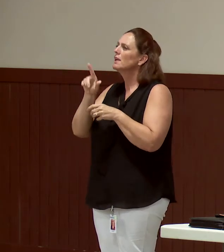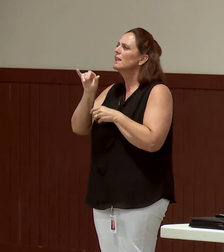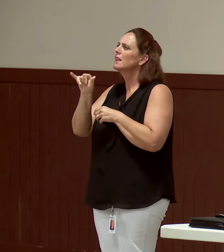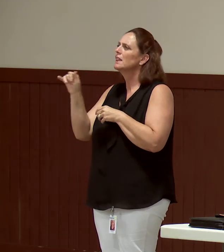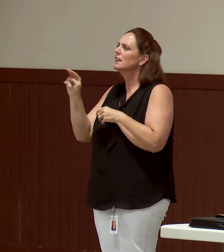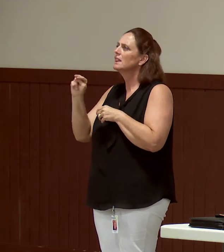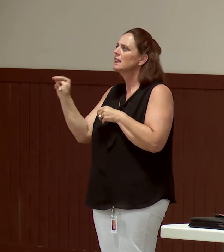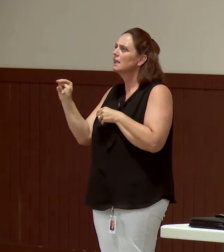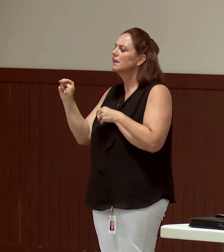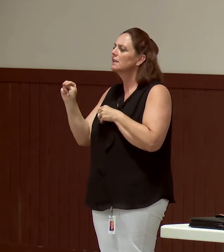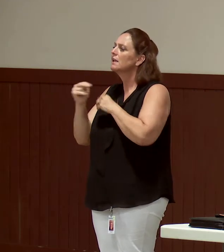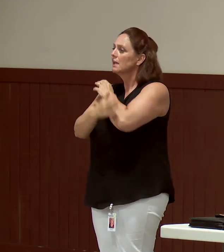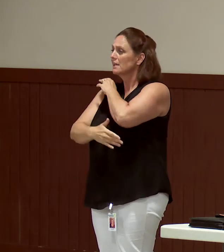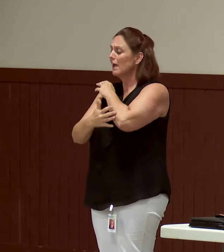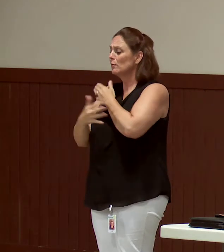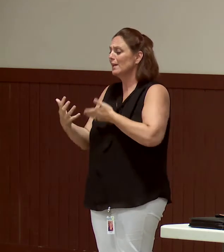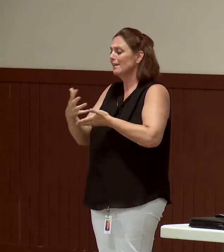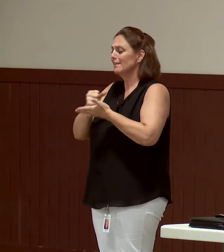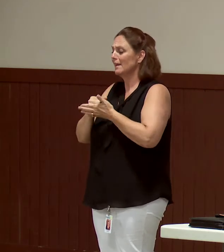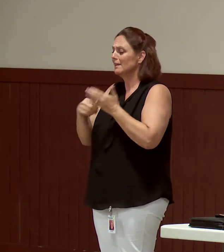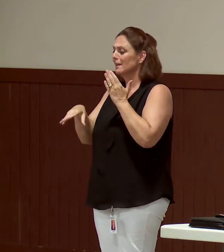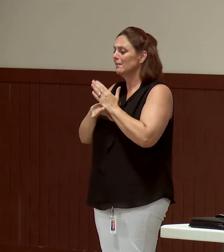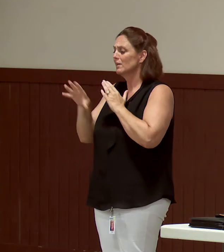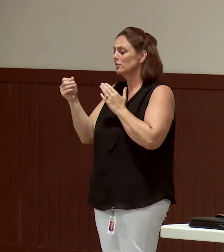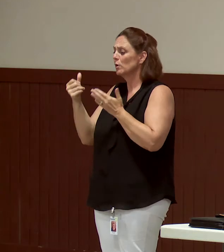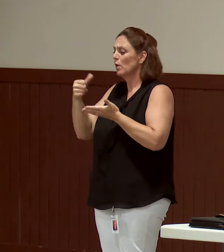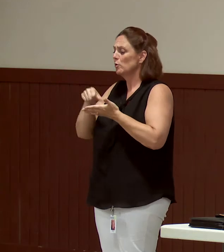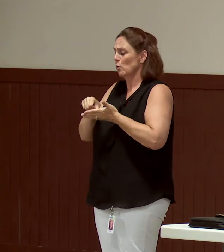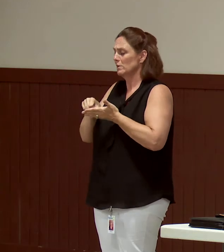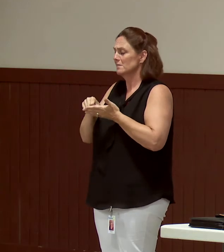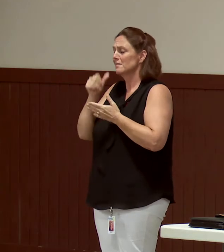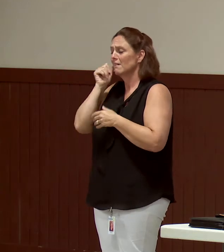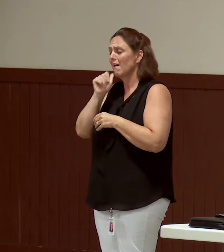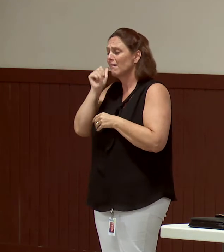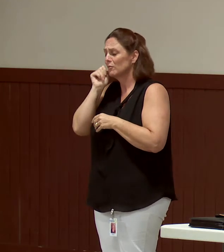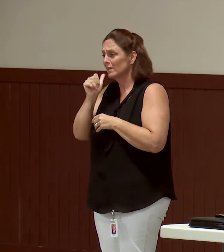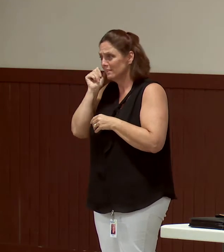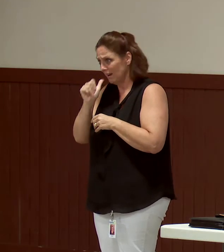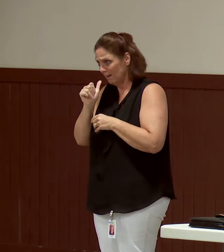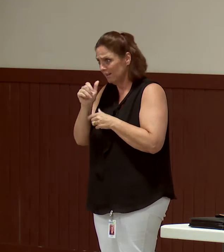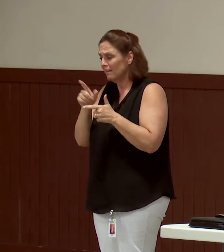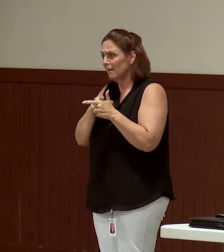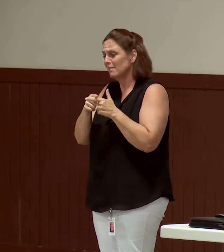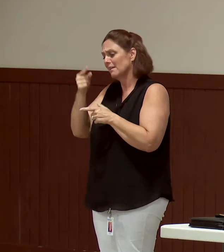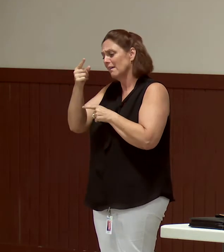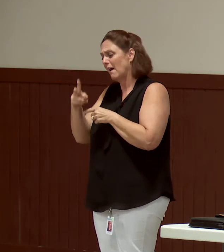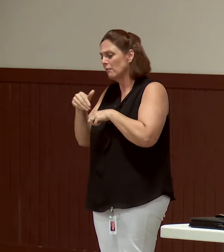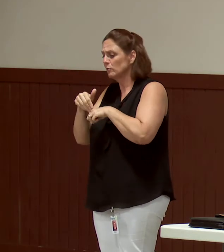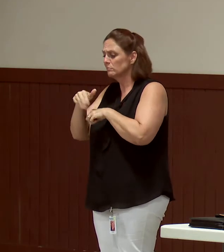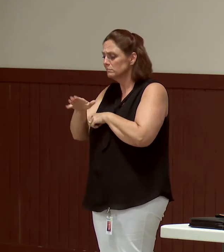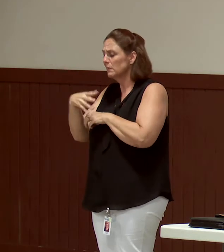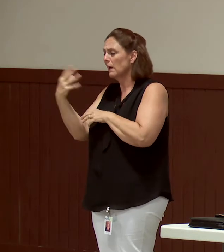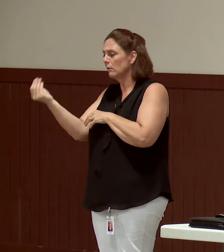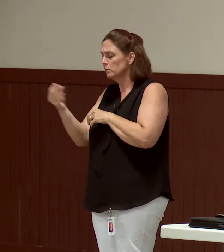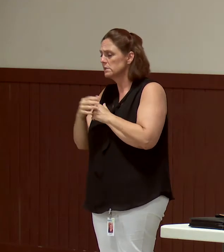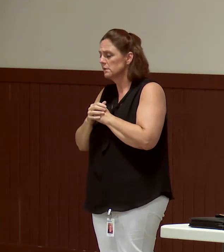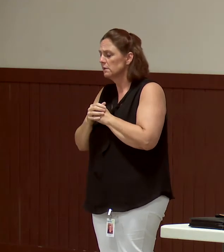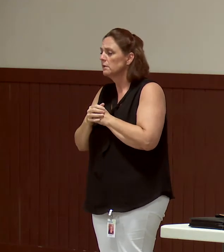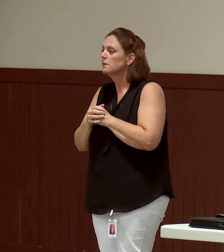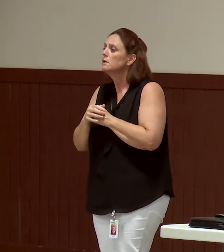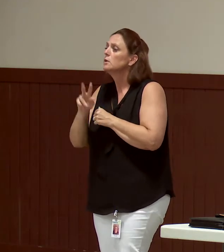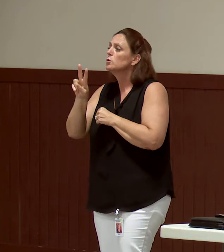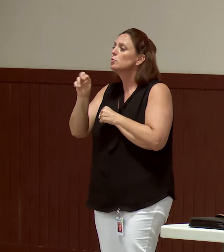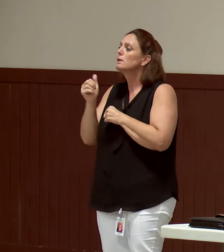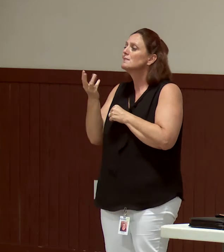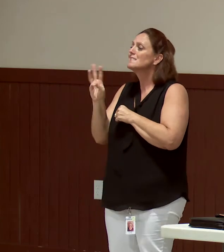an eviction notice per day, with about 2 of those actually formally being evicted. And in 2016, the city of